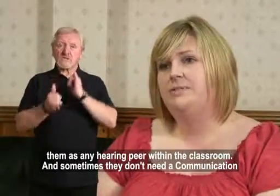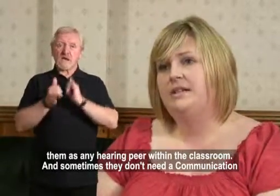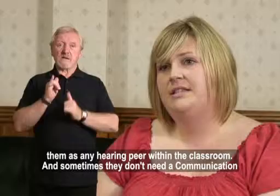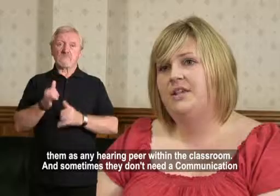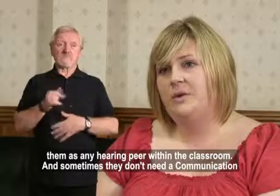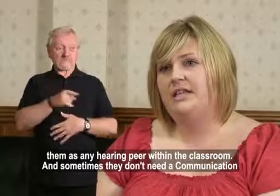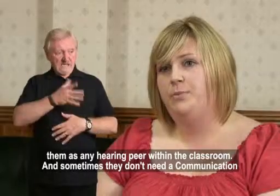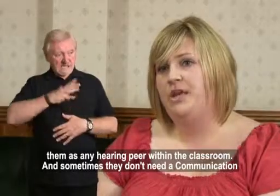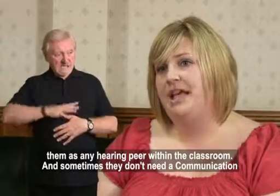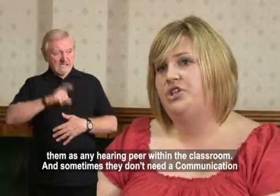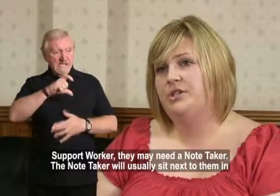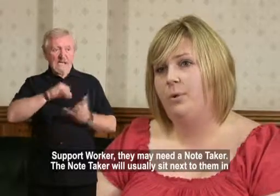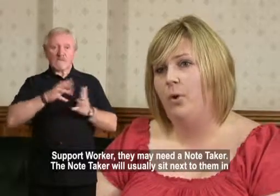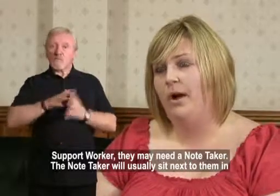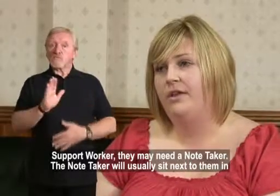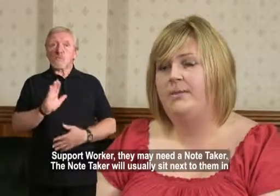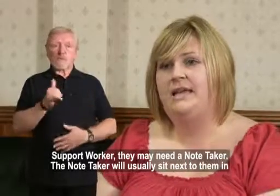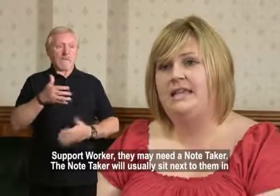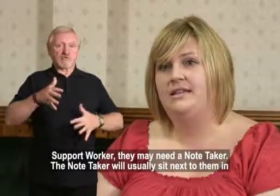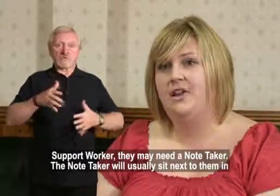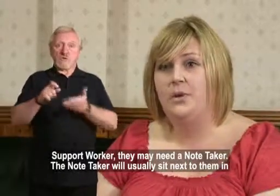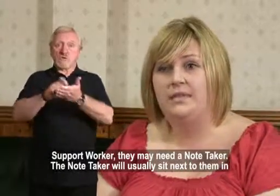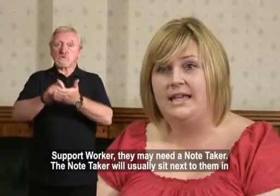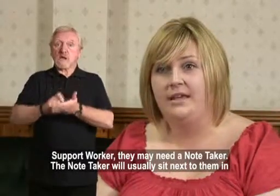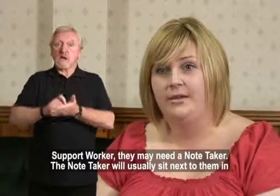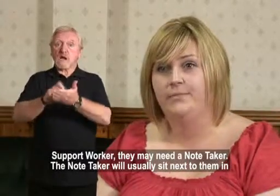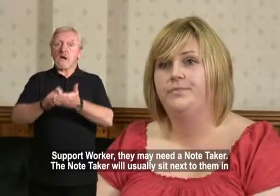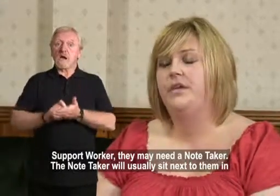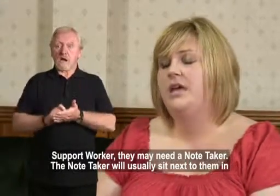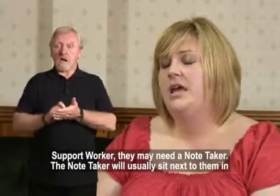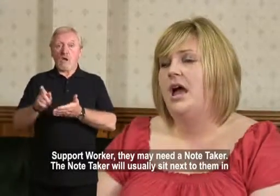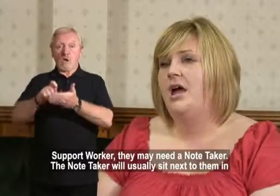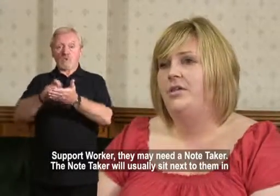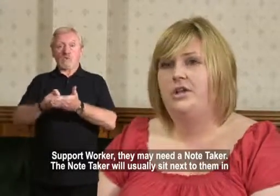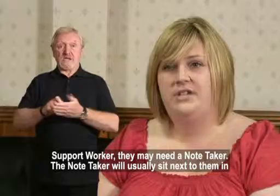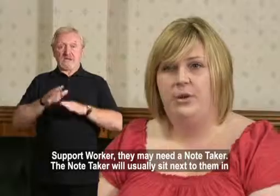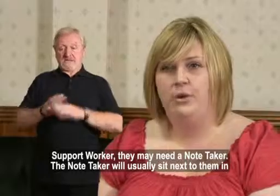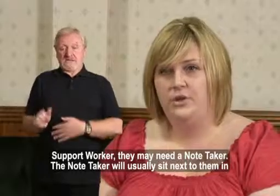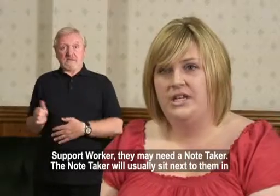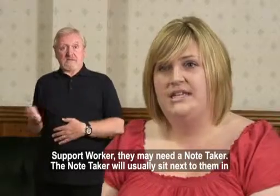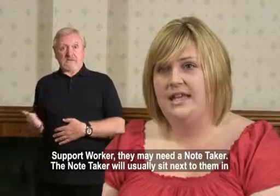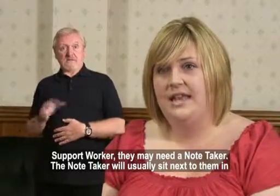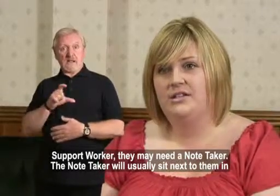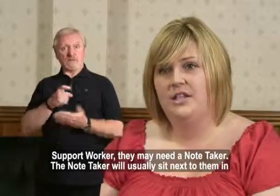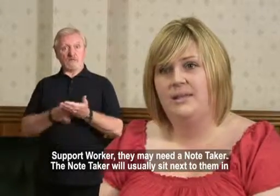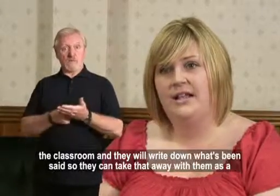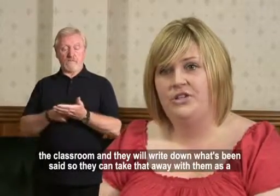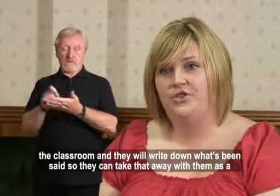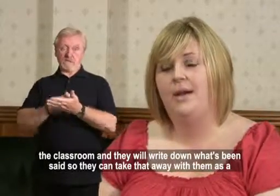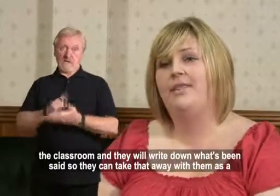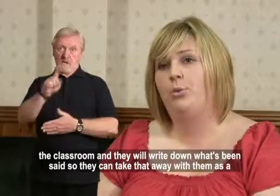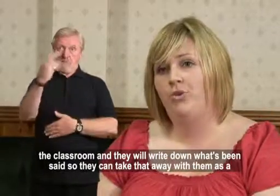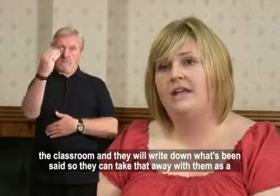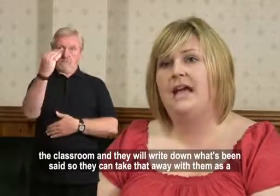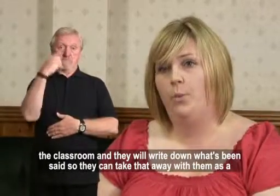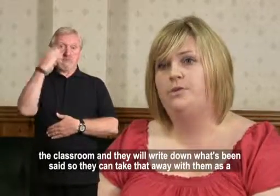And sometimes they don't need a communication support worker, they may need a note taker. The note taker will usually sit next to them in the